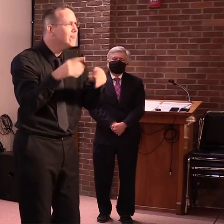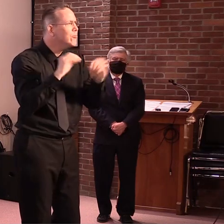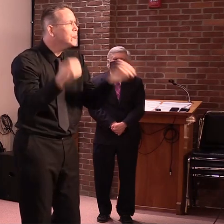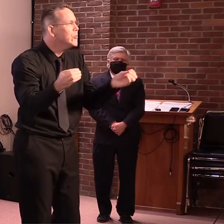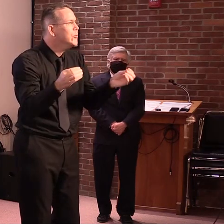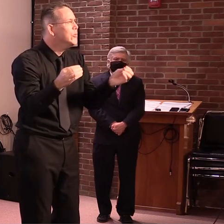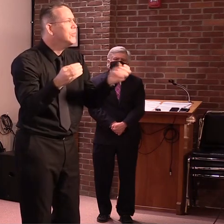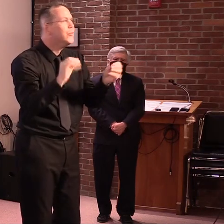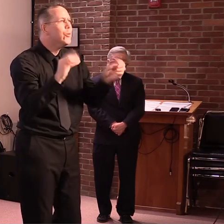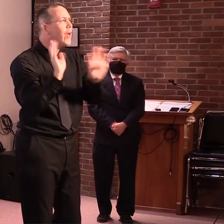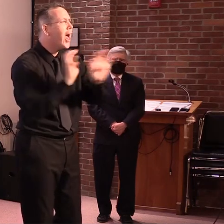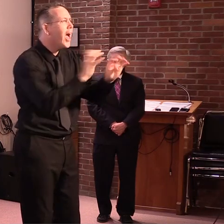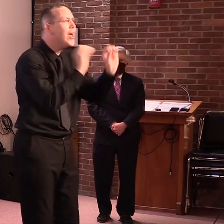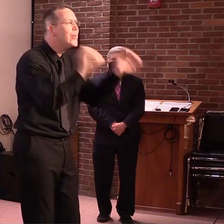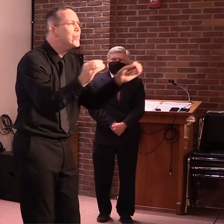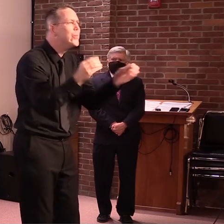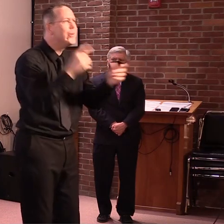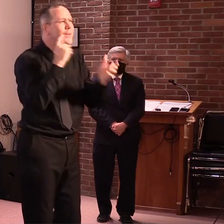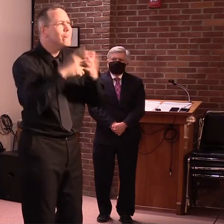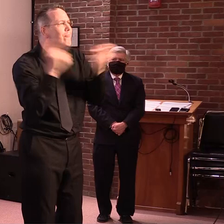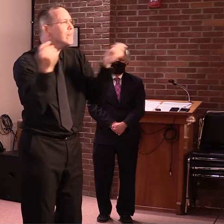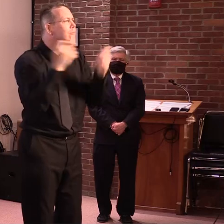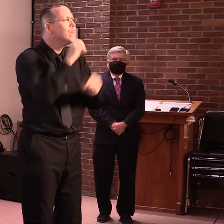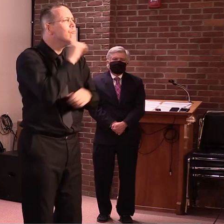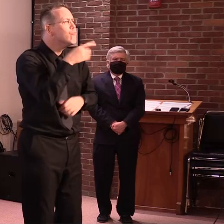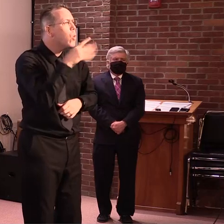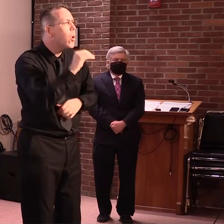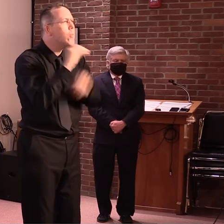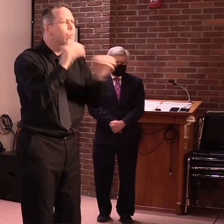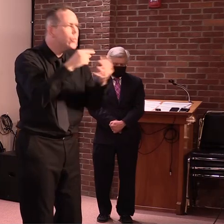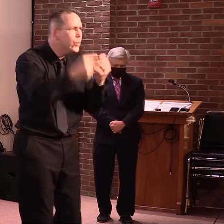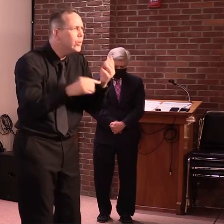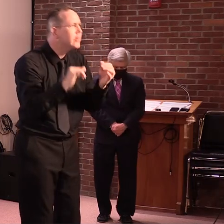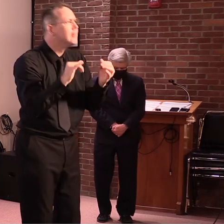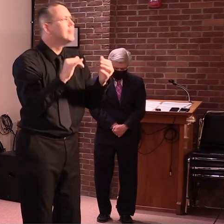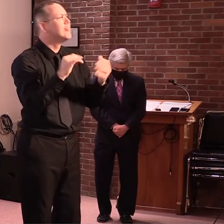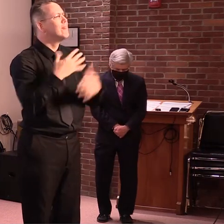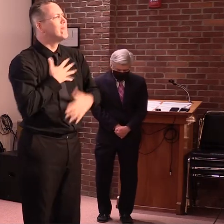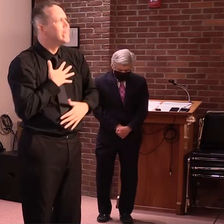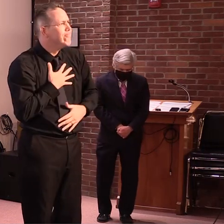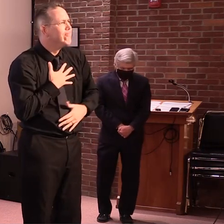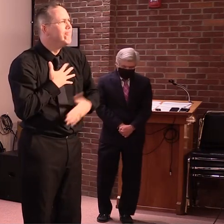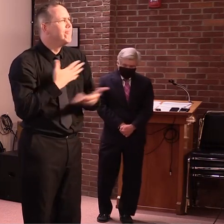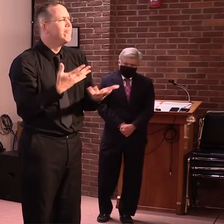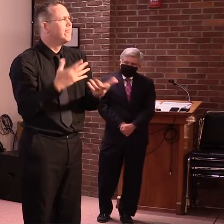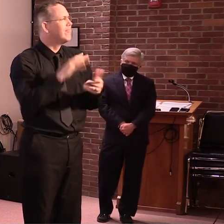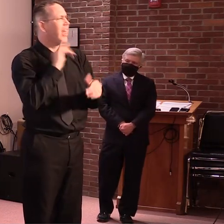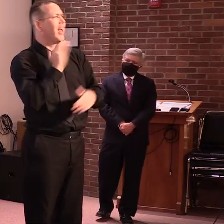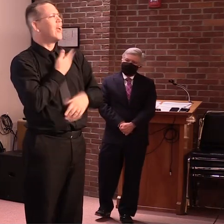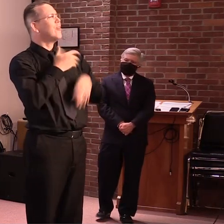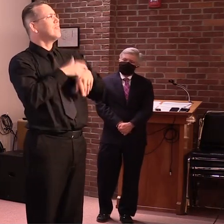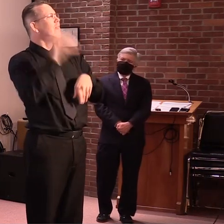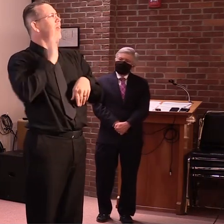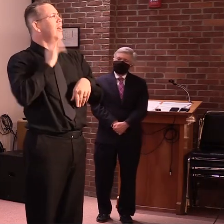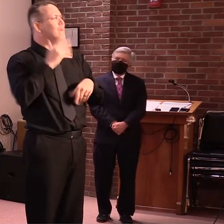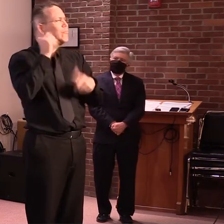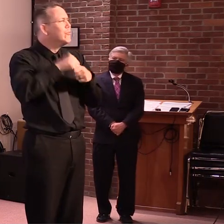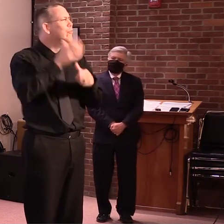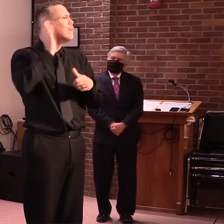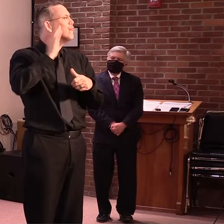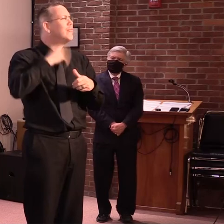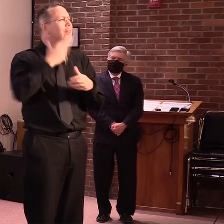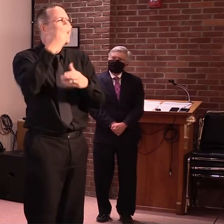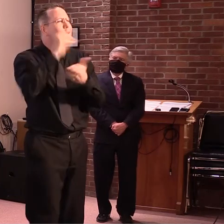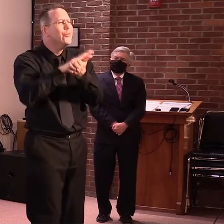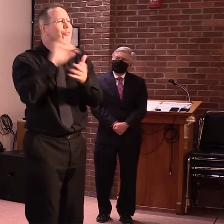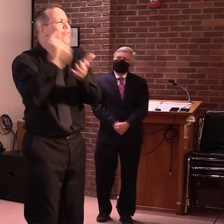over. This is a pivotal time for these young adults, and it's been a lot more challenging than it was for most of us